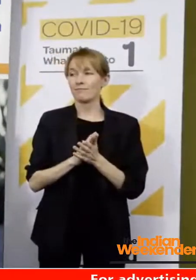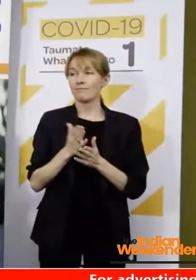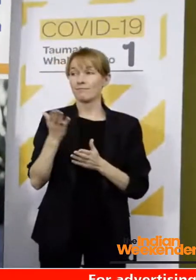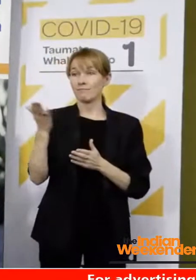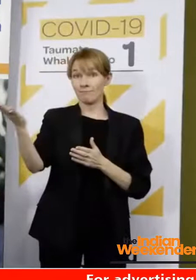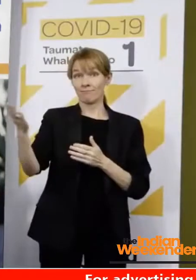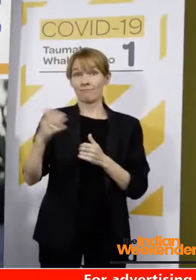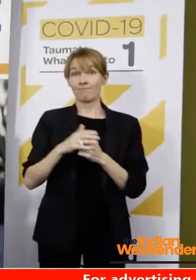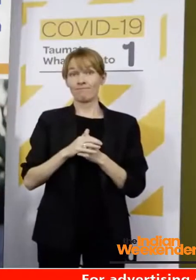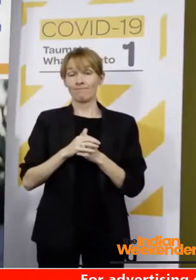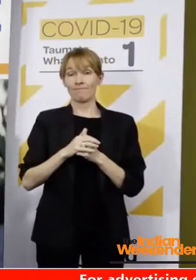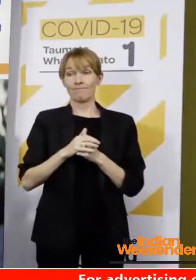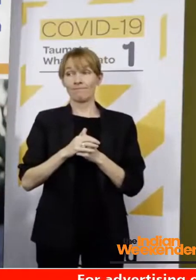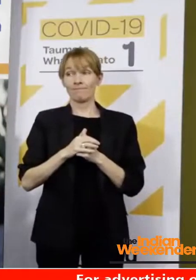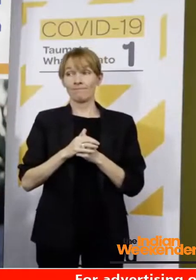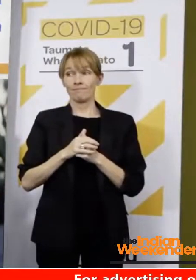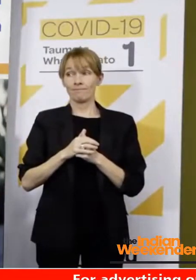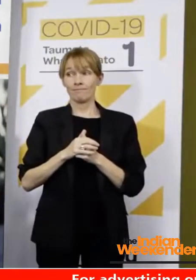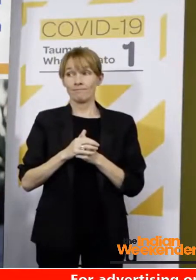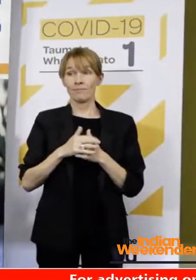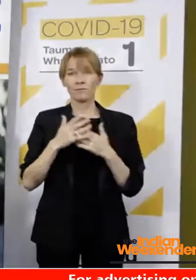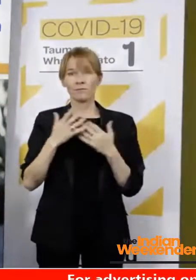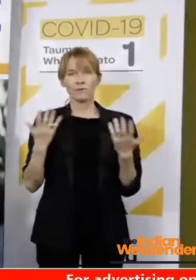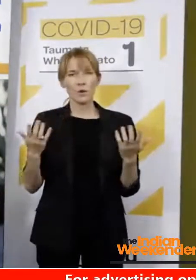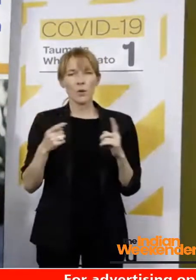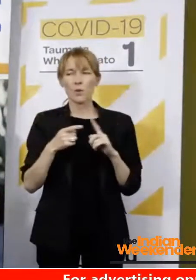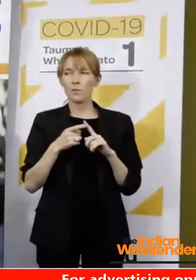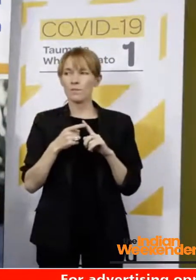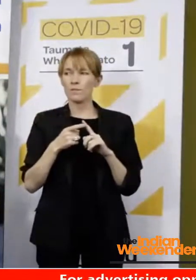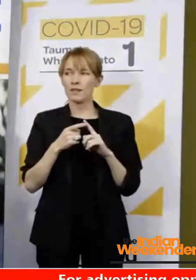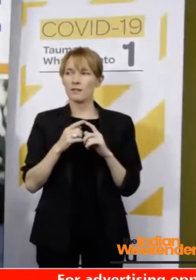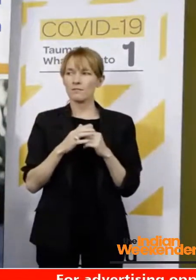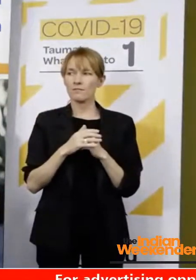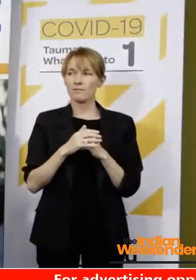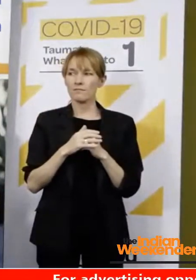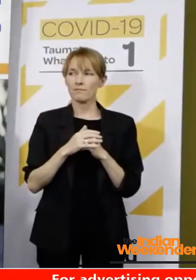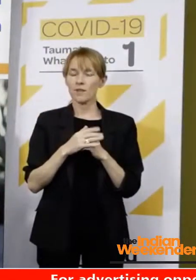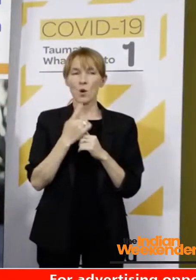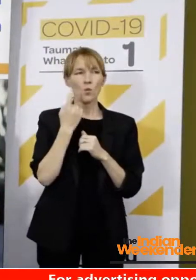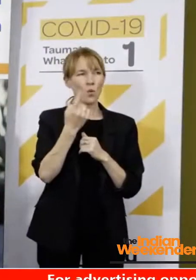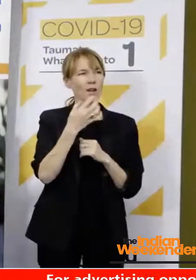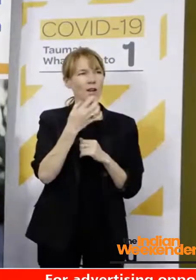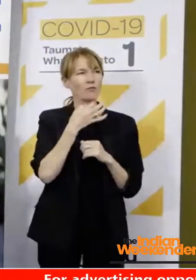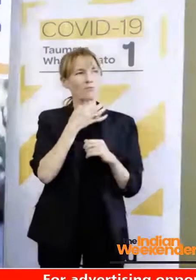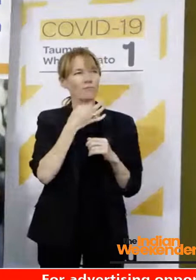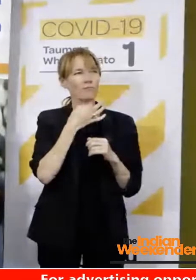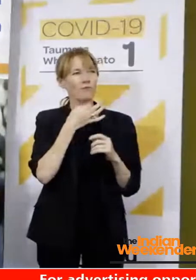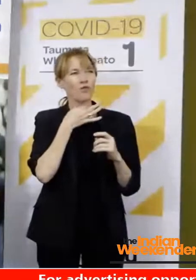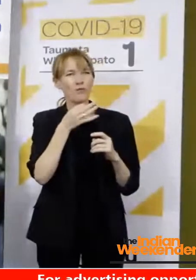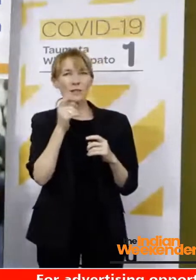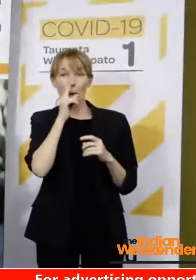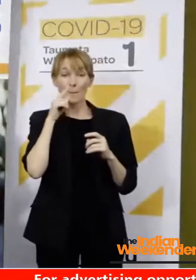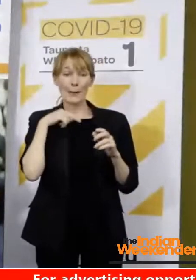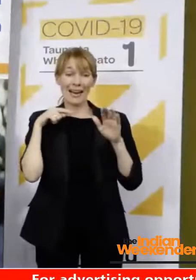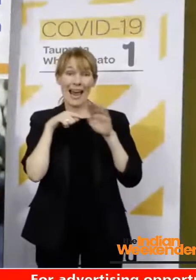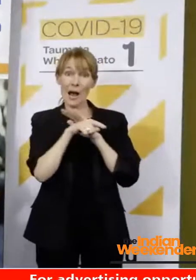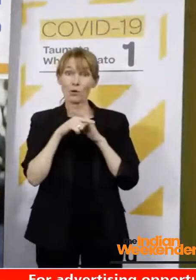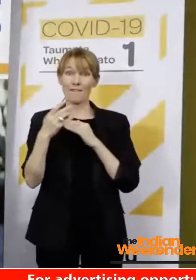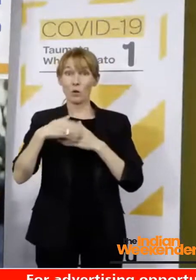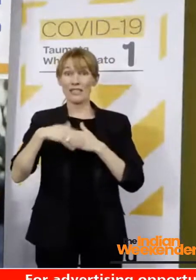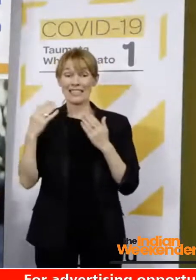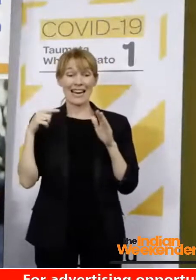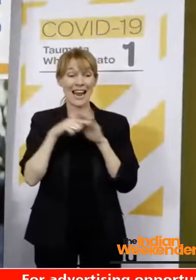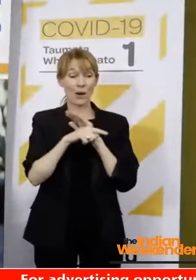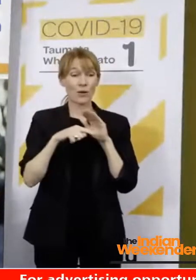samsung.com. They're allowed to mingle with other people who potentially have COVID because we didn't identify. There are 2 new cases of COVID-19 to report